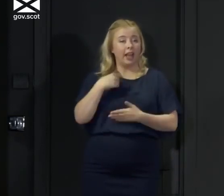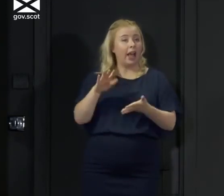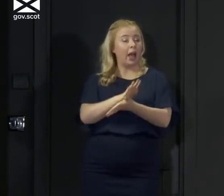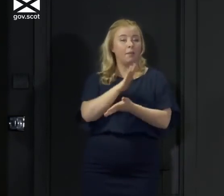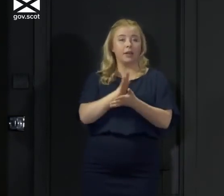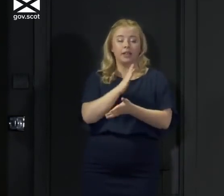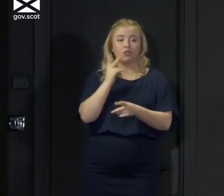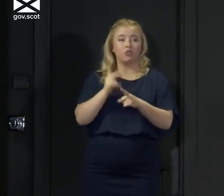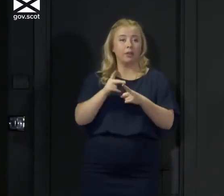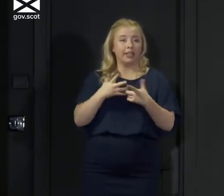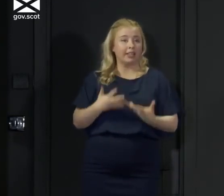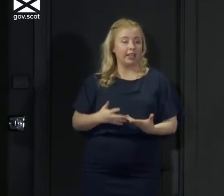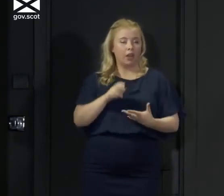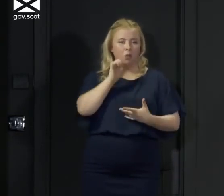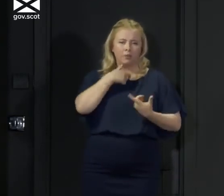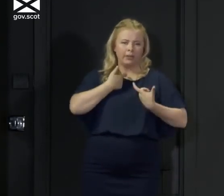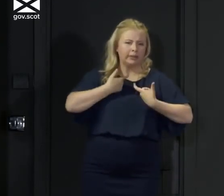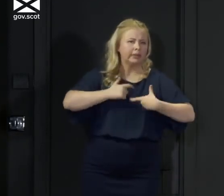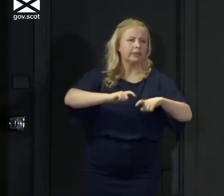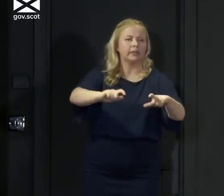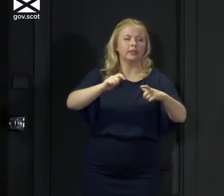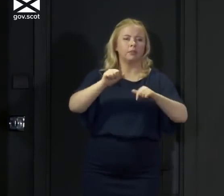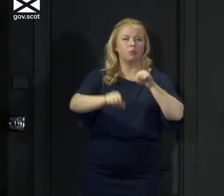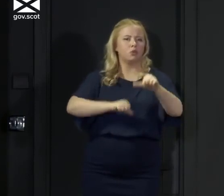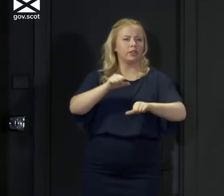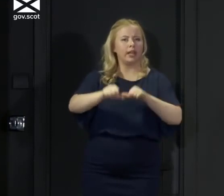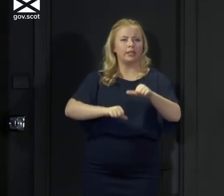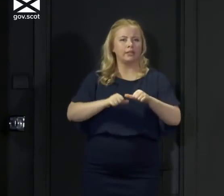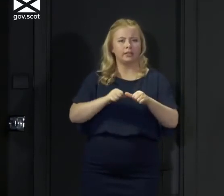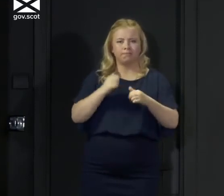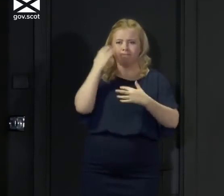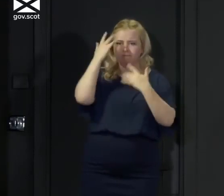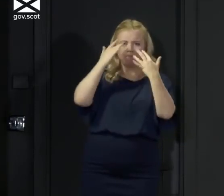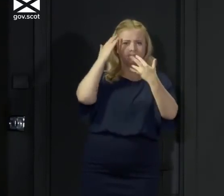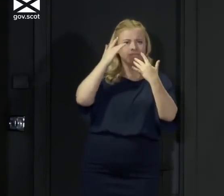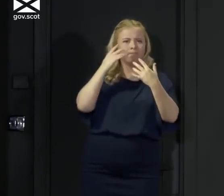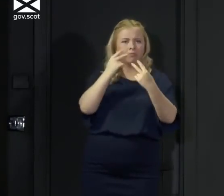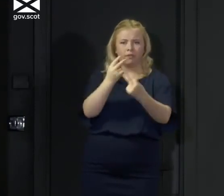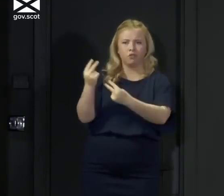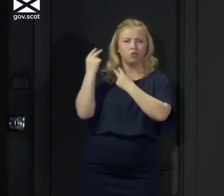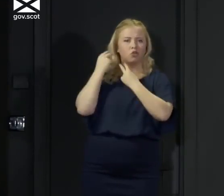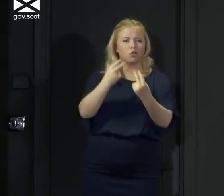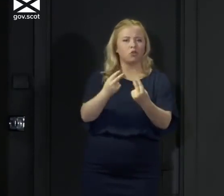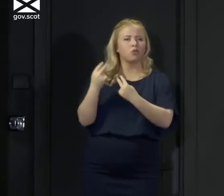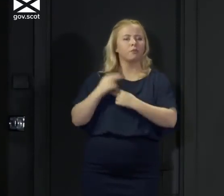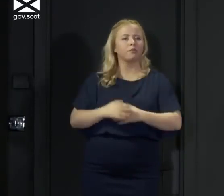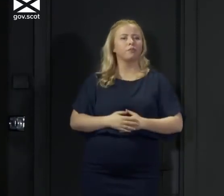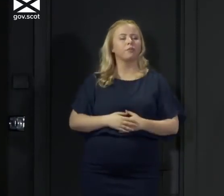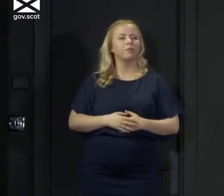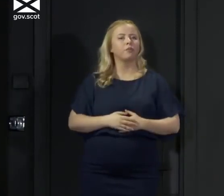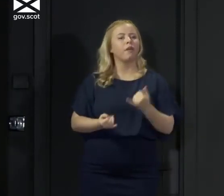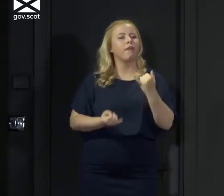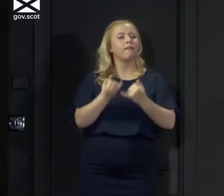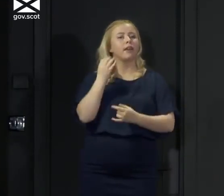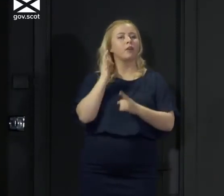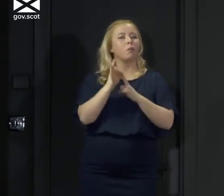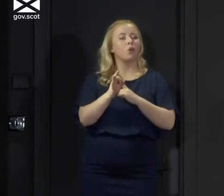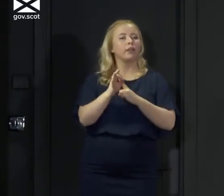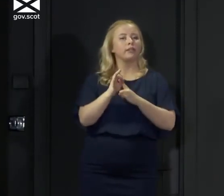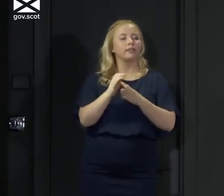today. That will be an ongoing process of consideration and review. And the final point I would make, sometimes